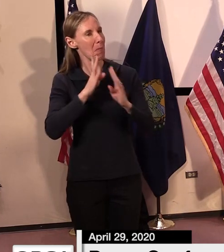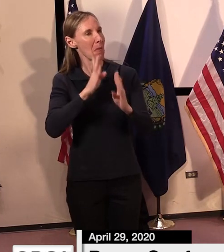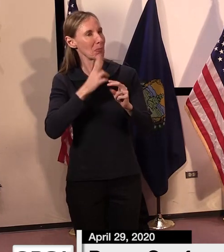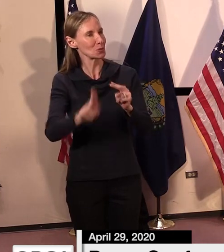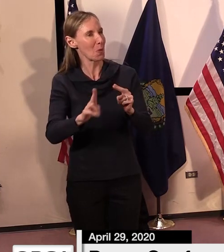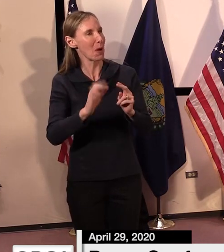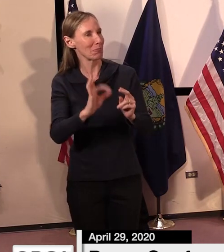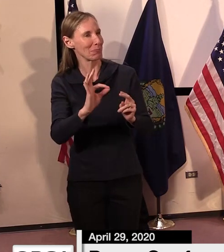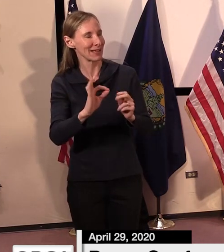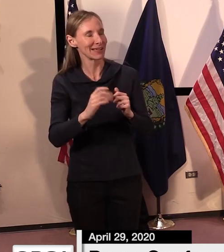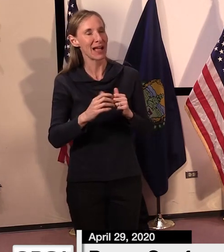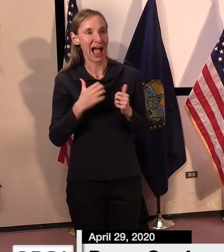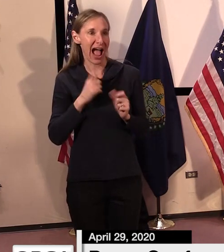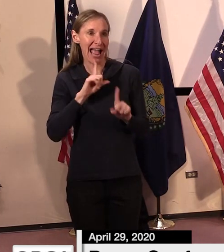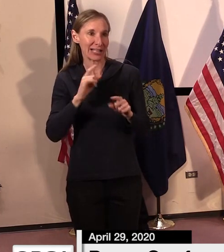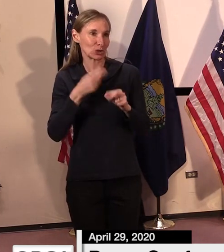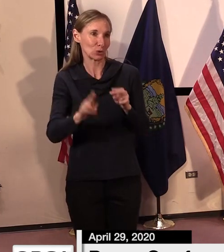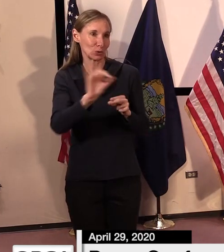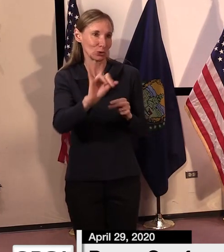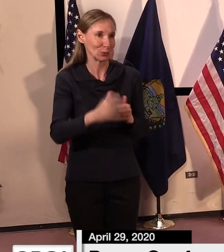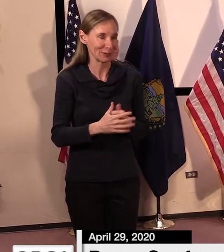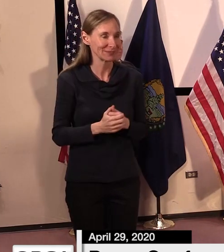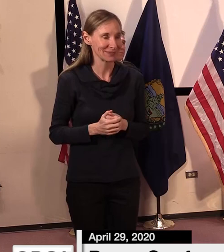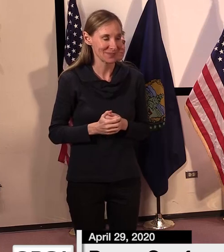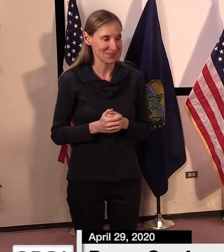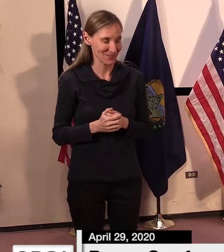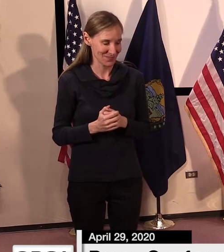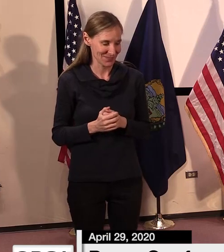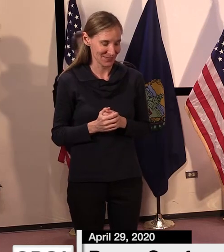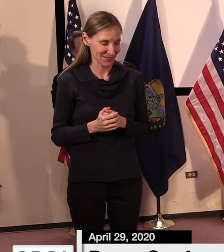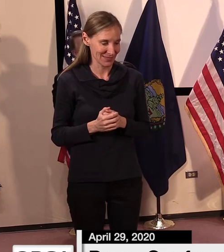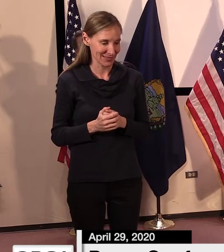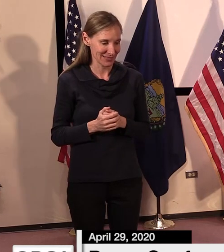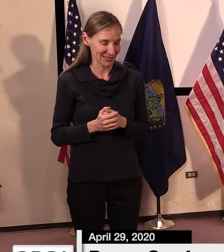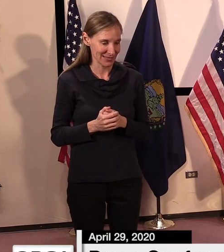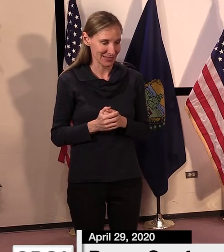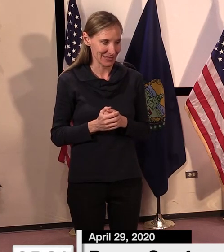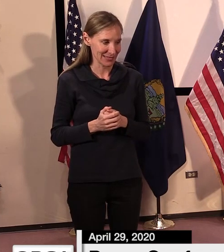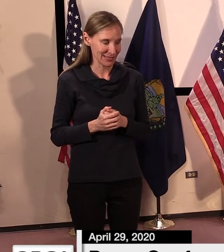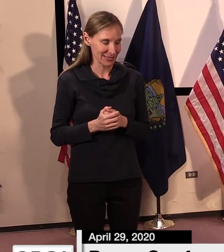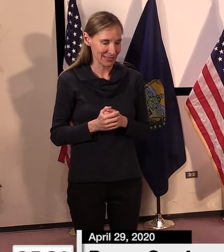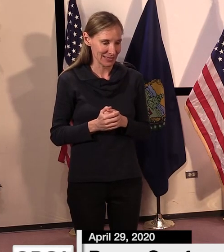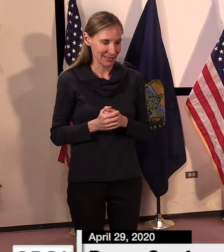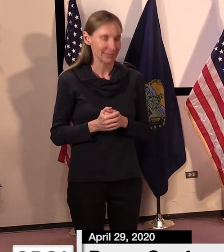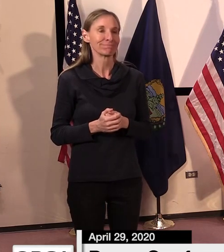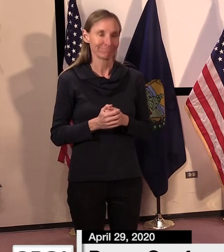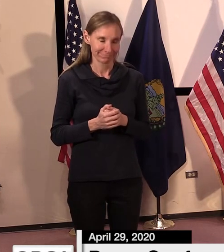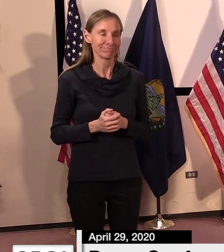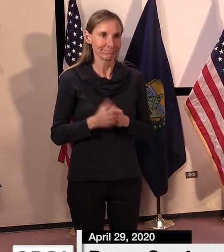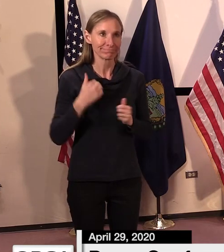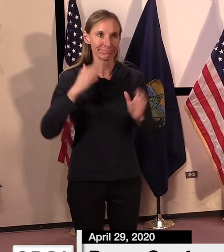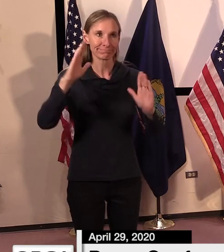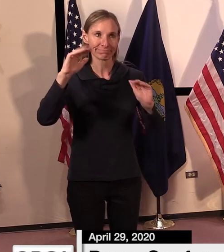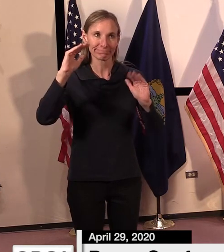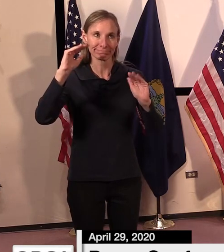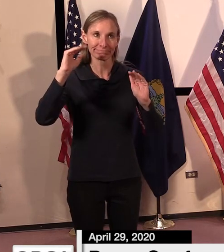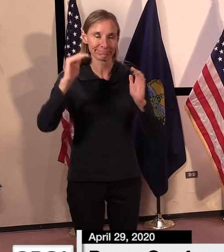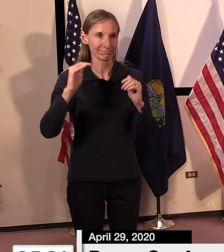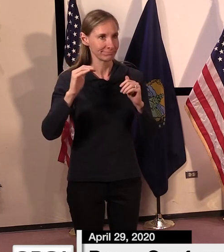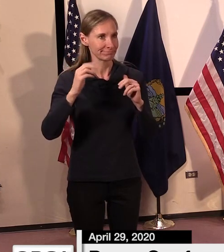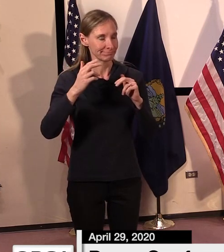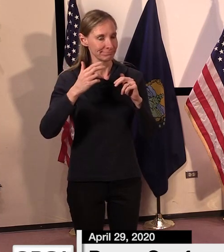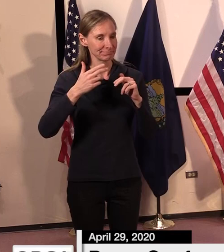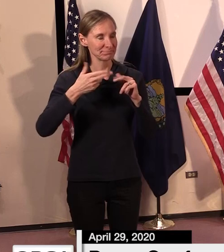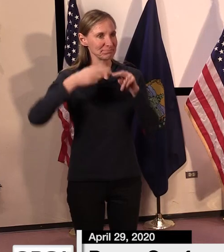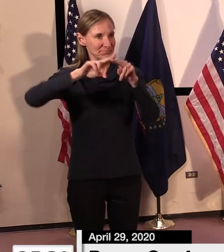And I'm going to make my answers relatively short, too. First, we are expecting that there will be